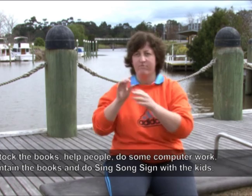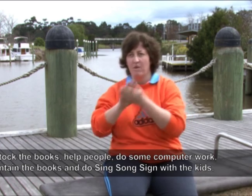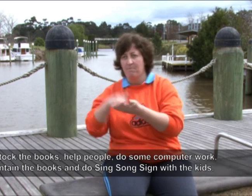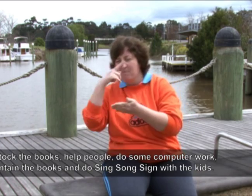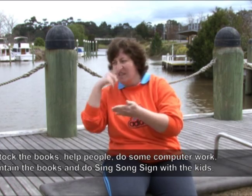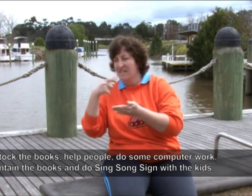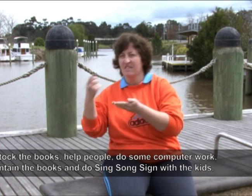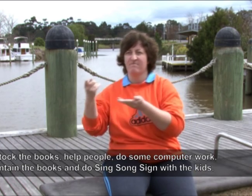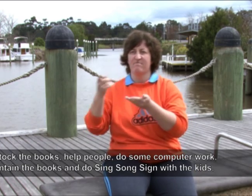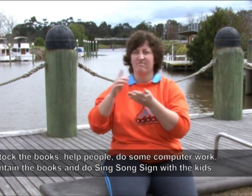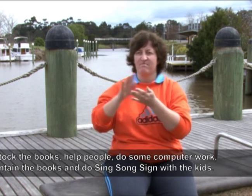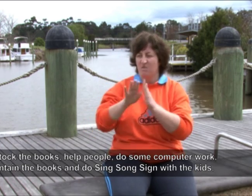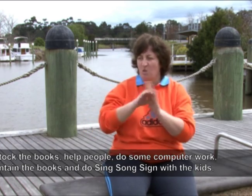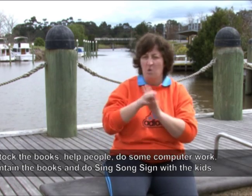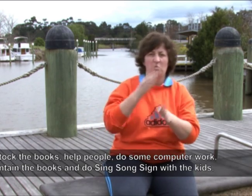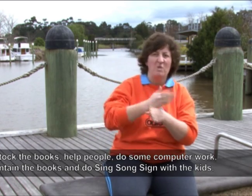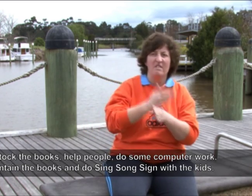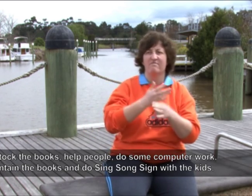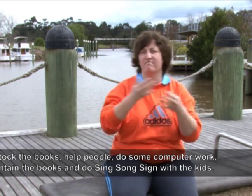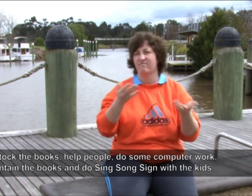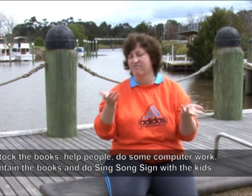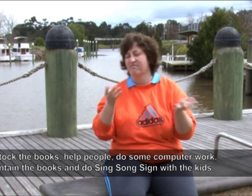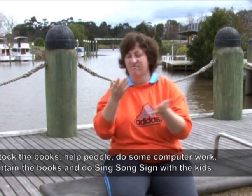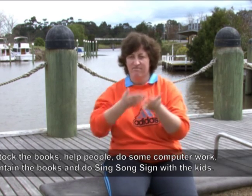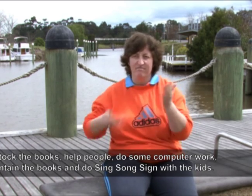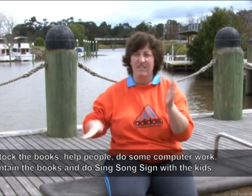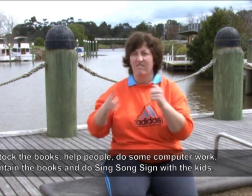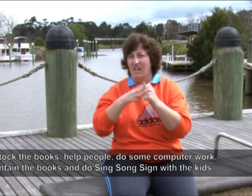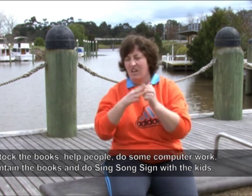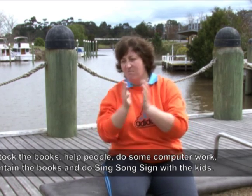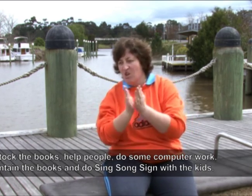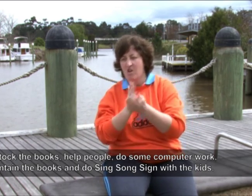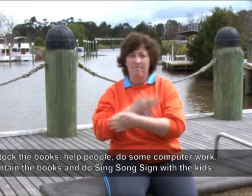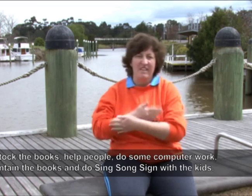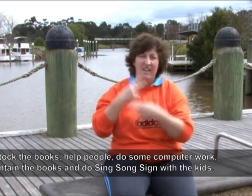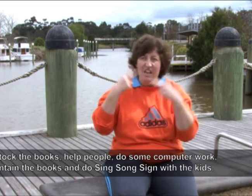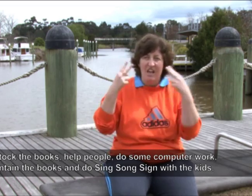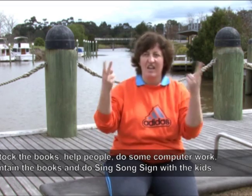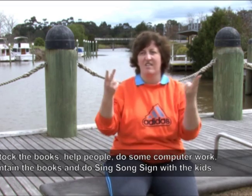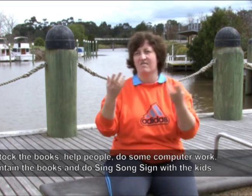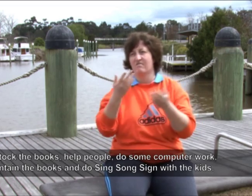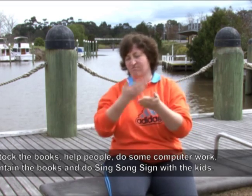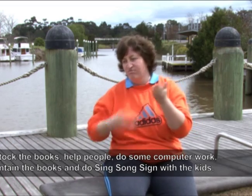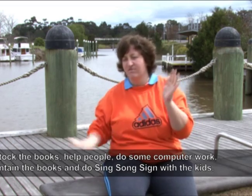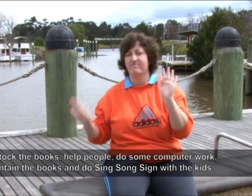books, help people, do some computer work, maintain the books, and do sing-song sign with the